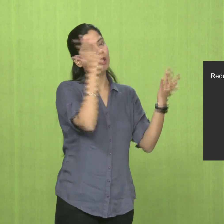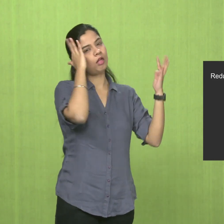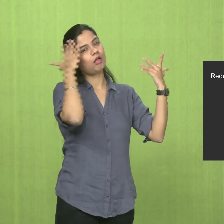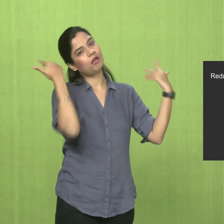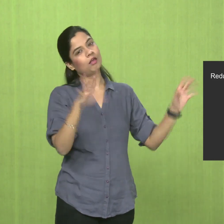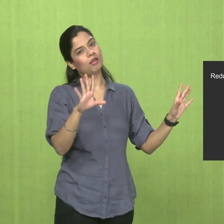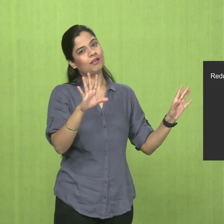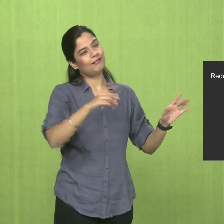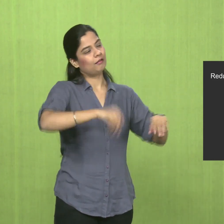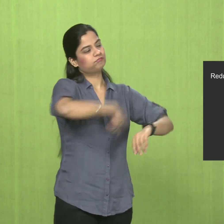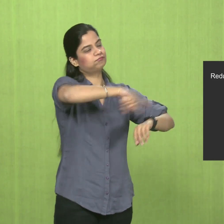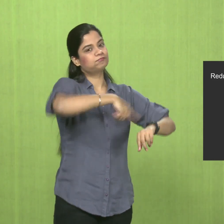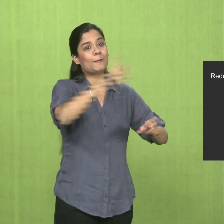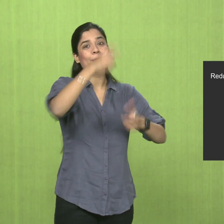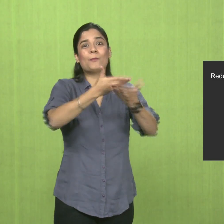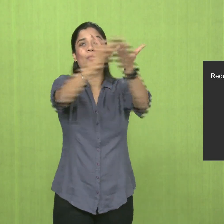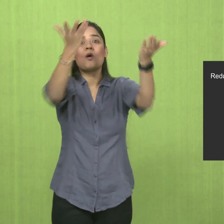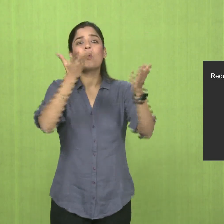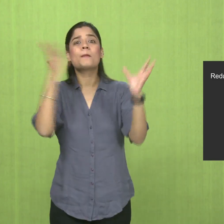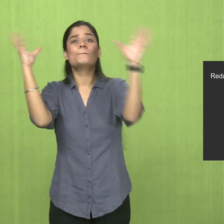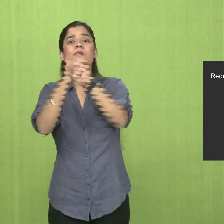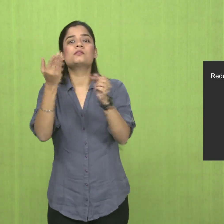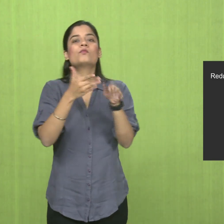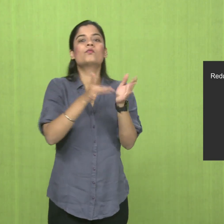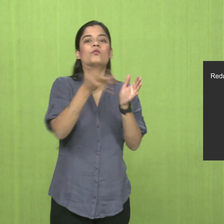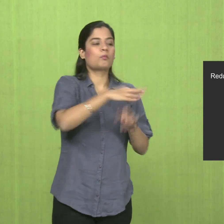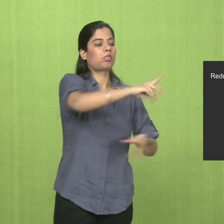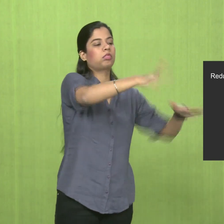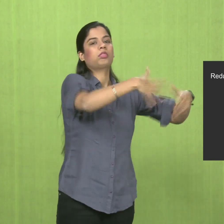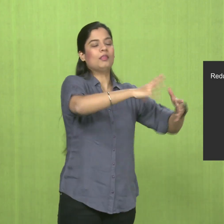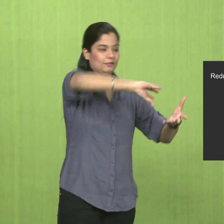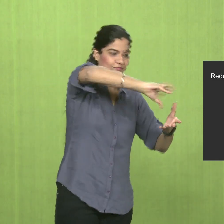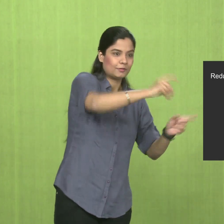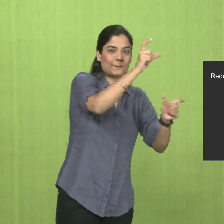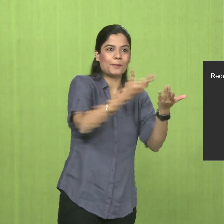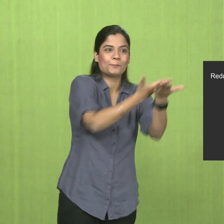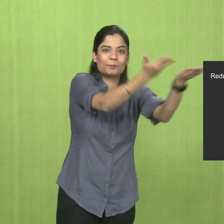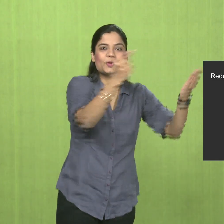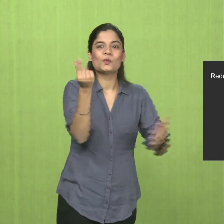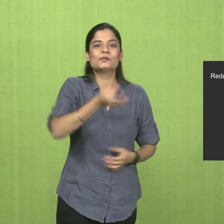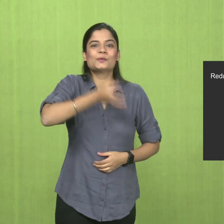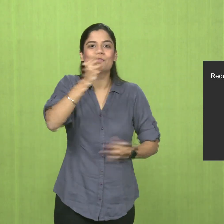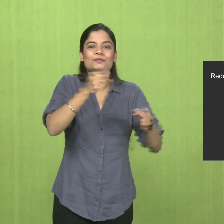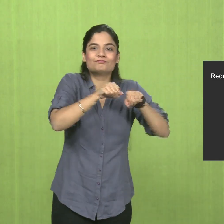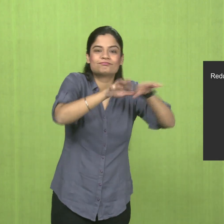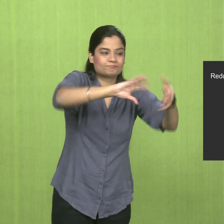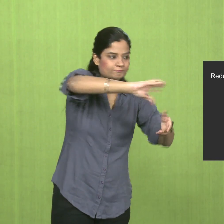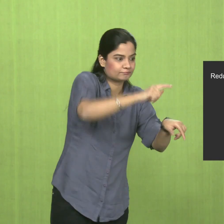Should not leave the water tap open. A lot of people don't, get water. So we have